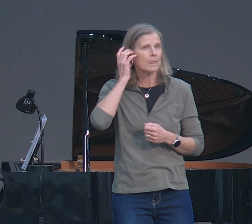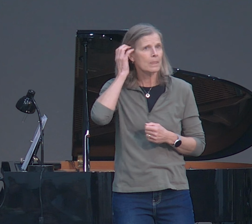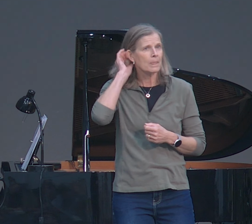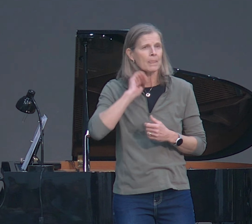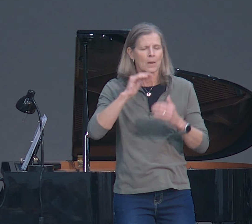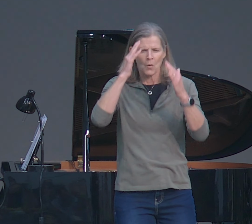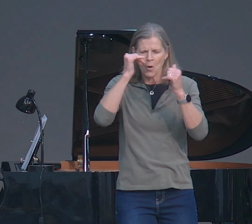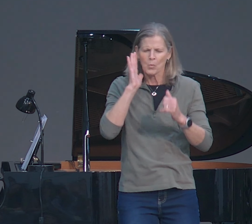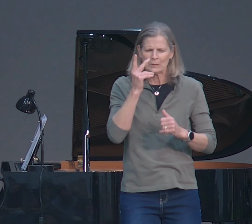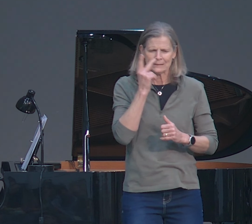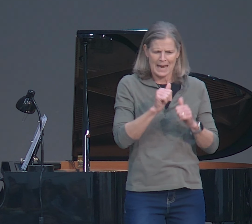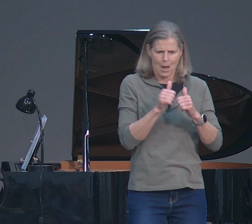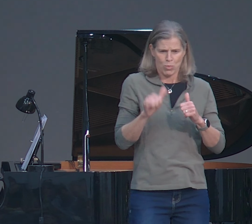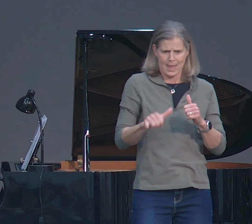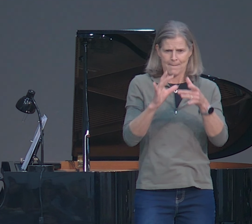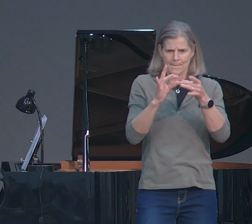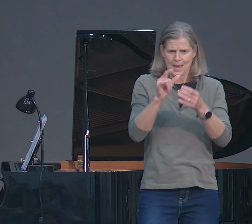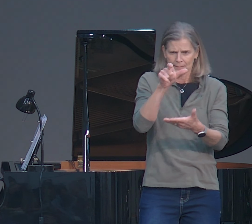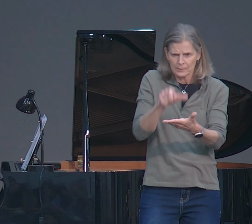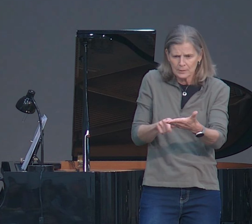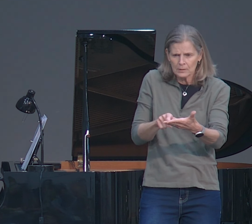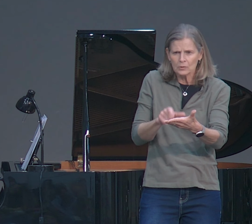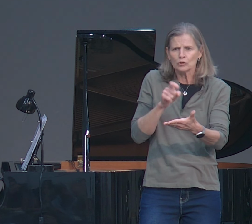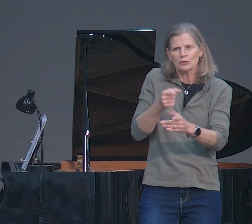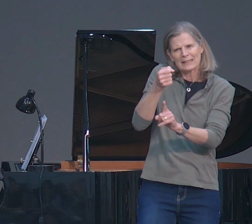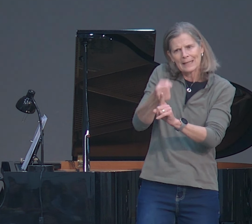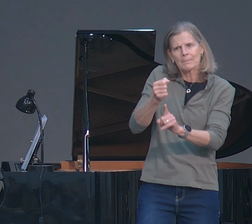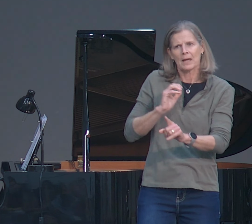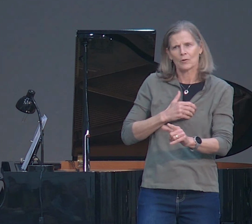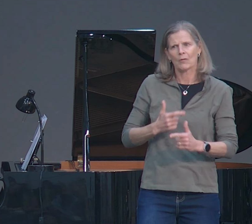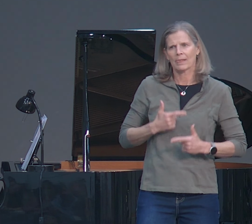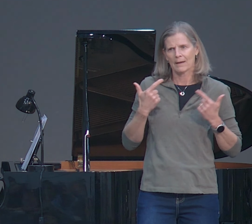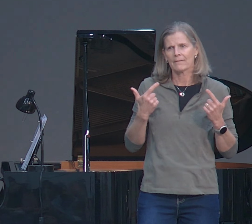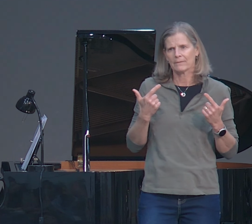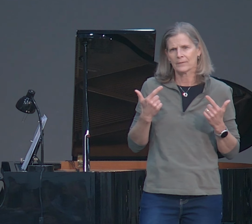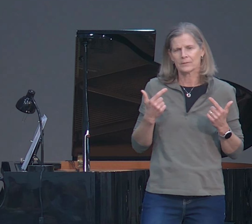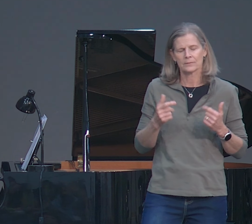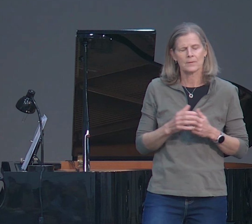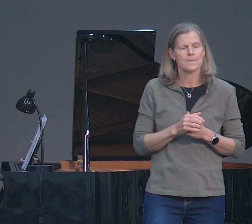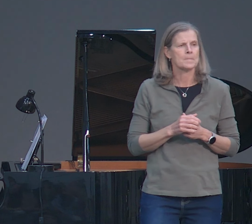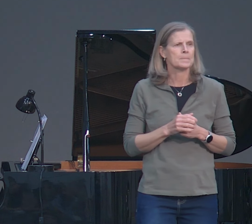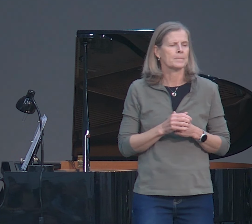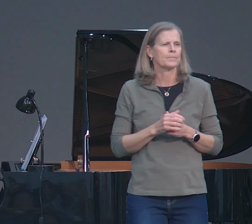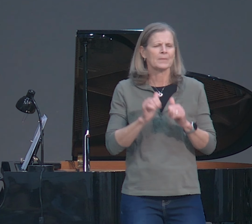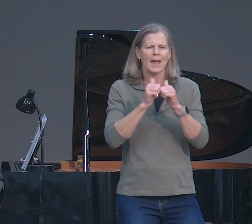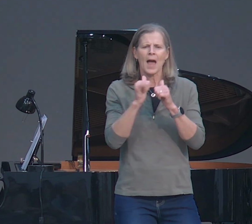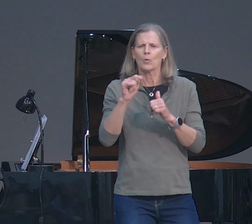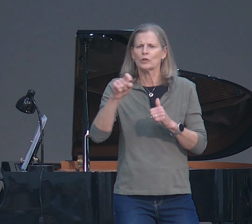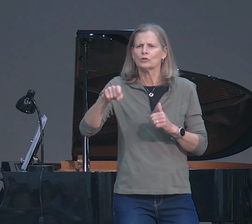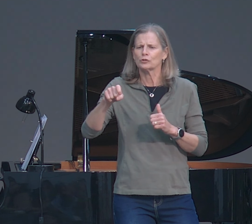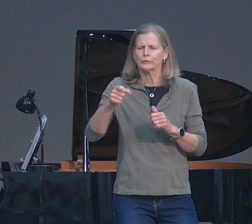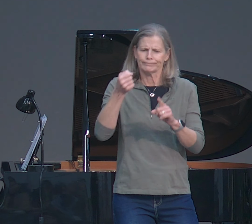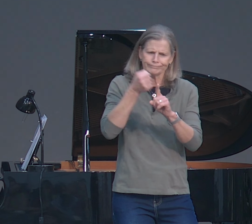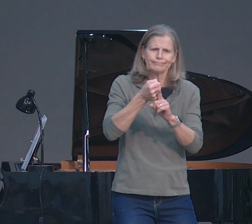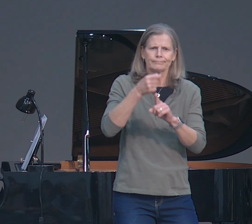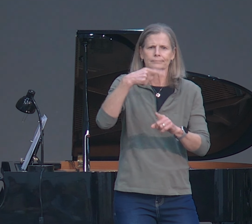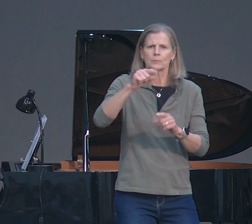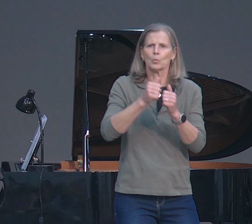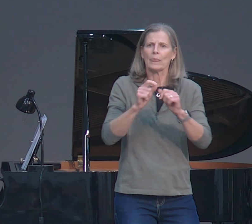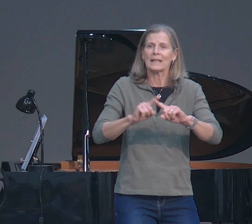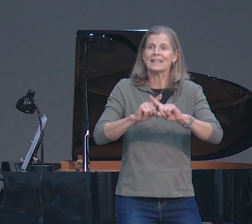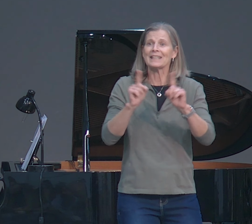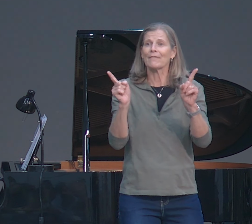We'll hopefully see how this message should impact us. Excuse me. How it should impact us with a different